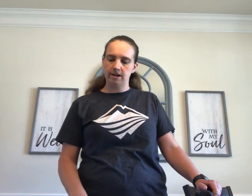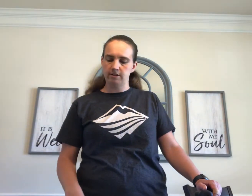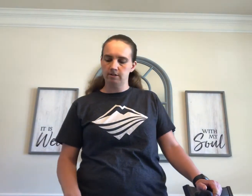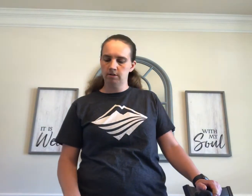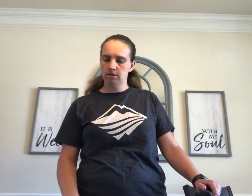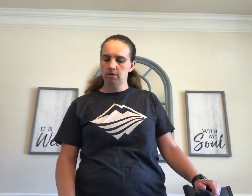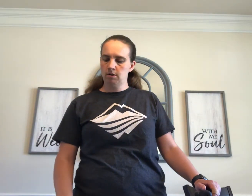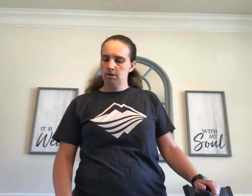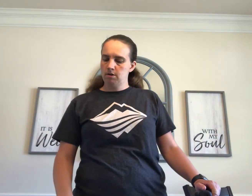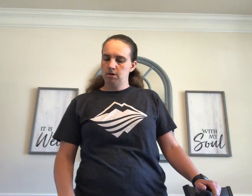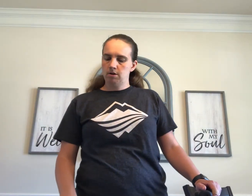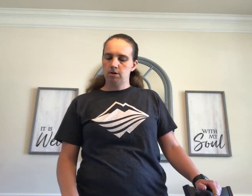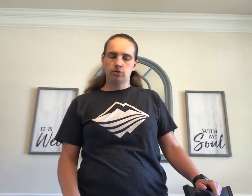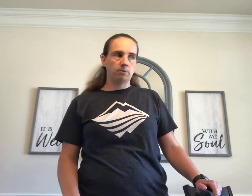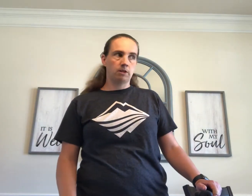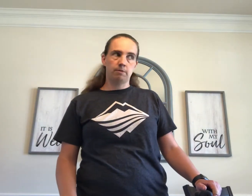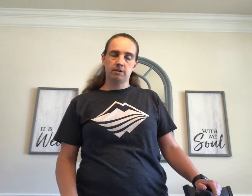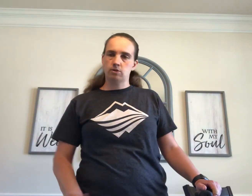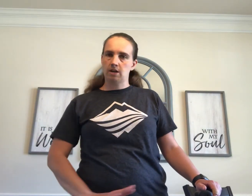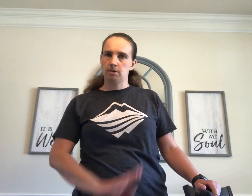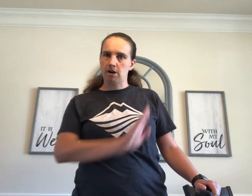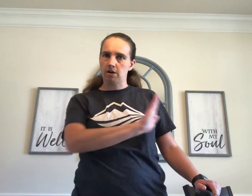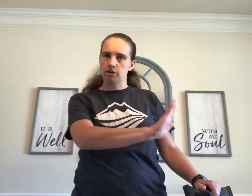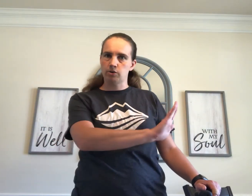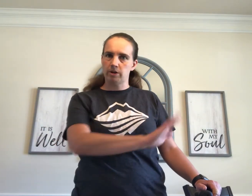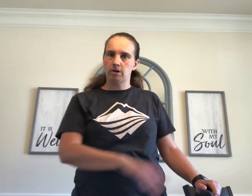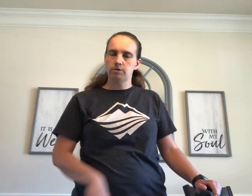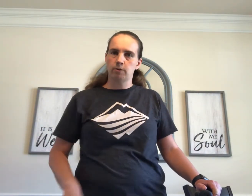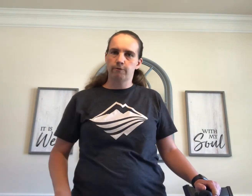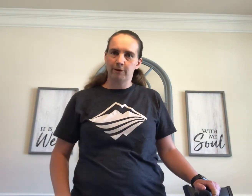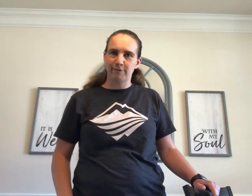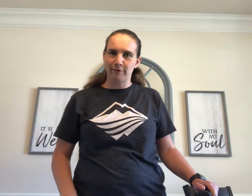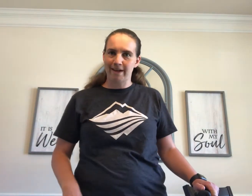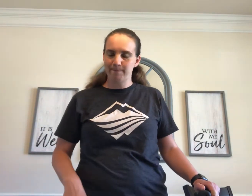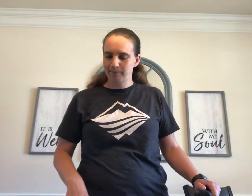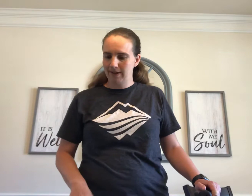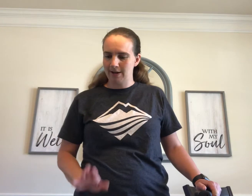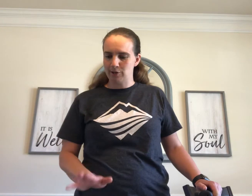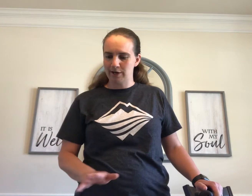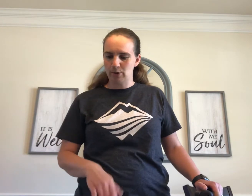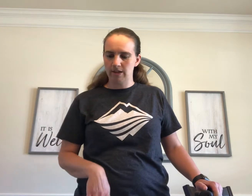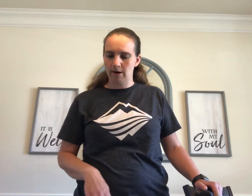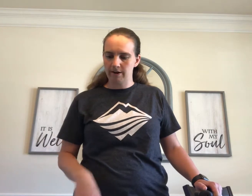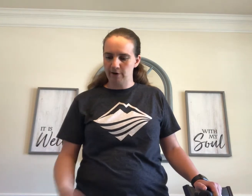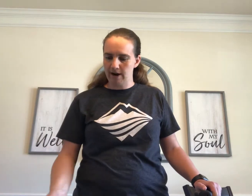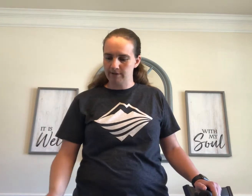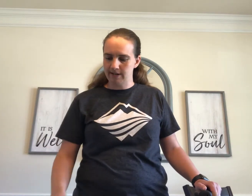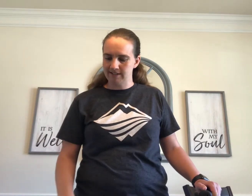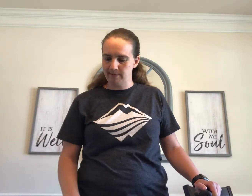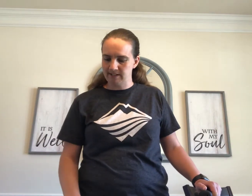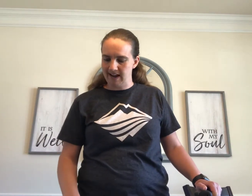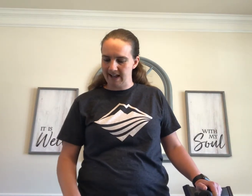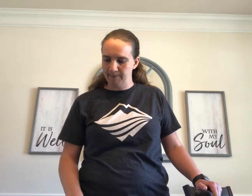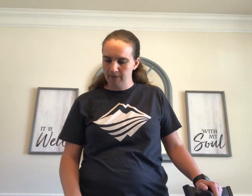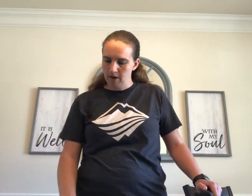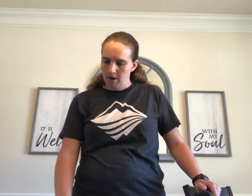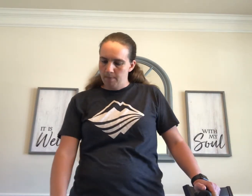audience. Also, I'm a little bit distracted by our kitchen window, so forgive me for that. I tried to go in the area of our house that has the best lighting. Bottom